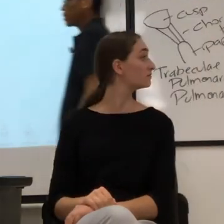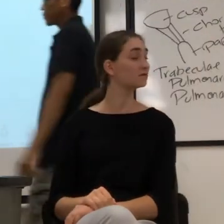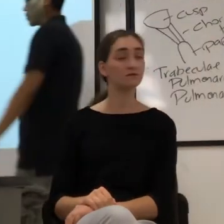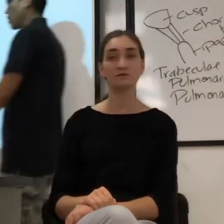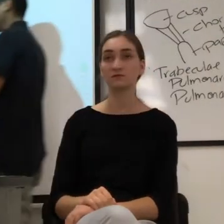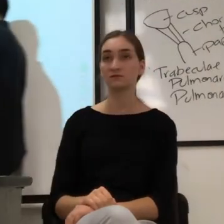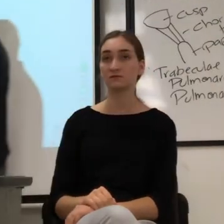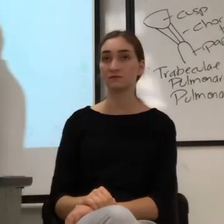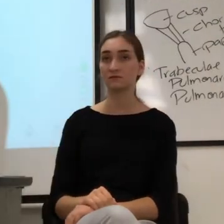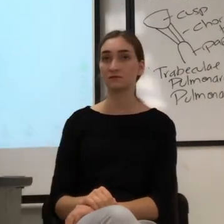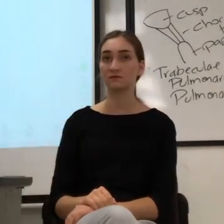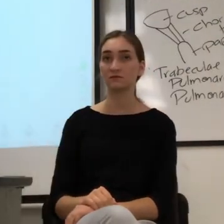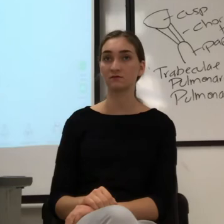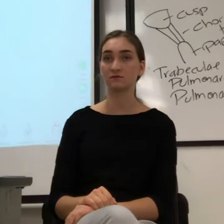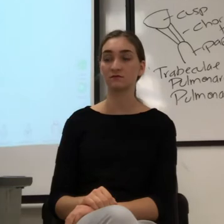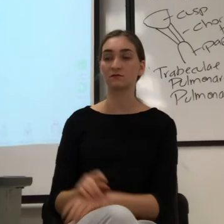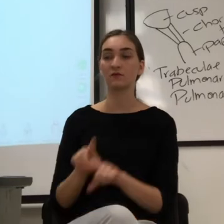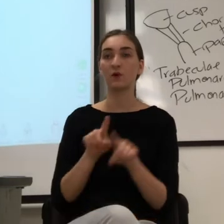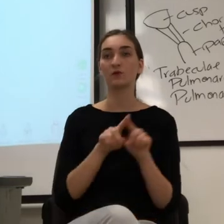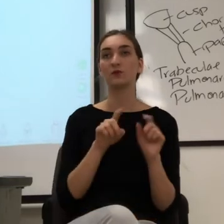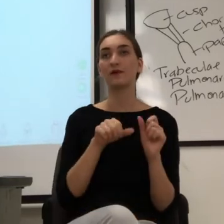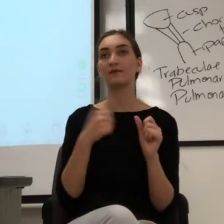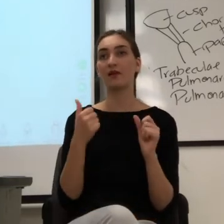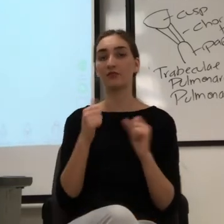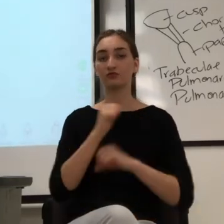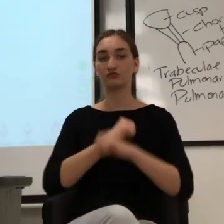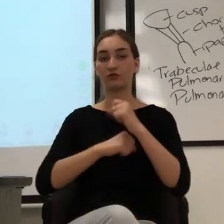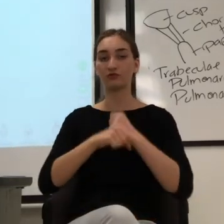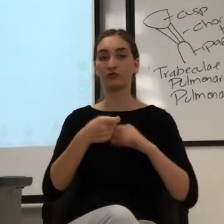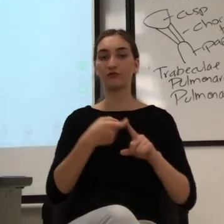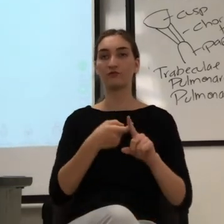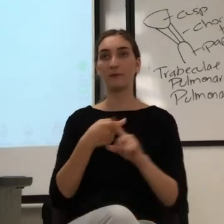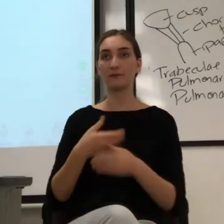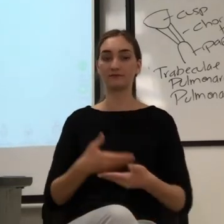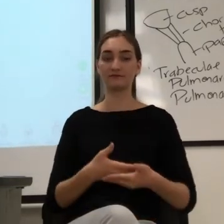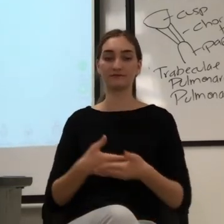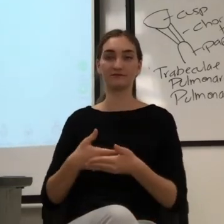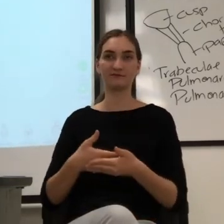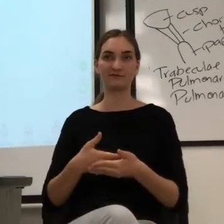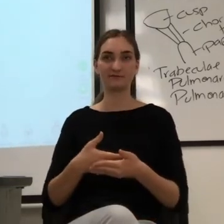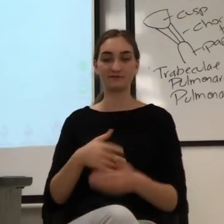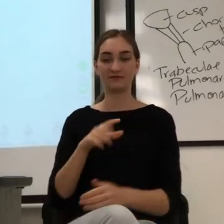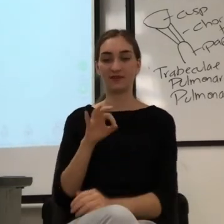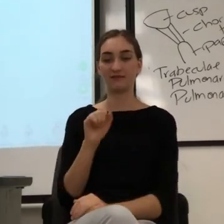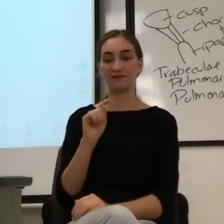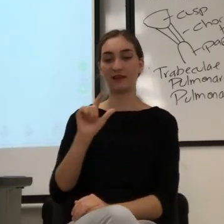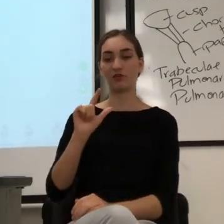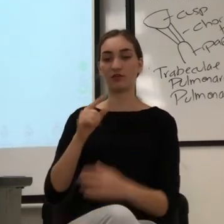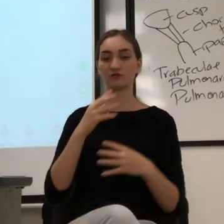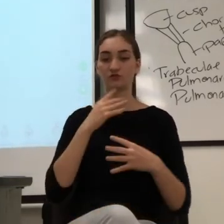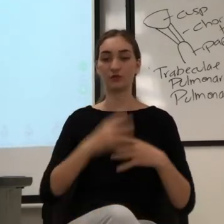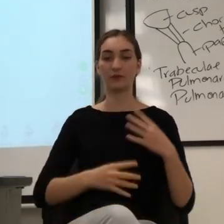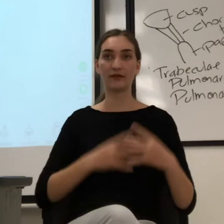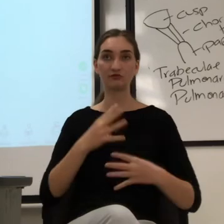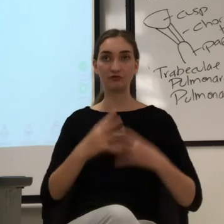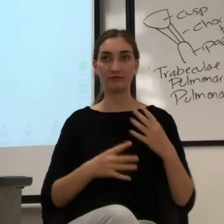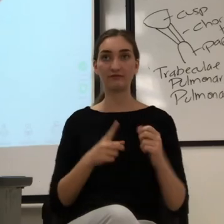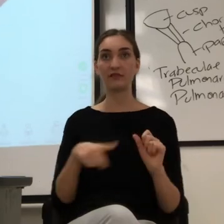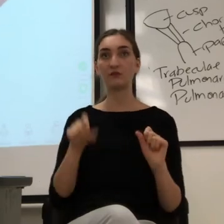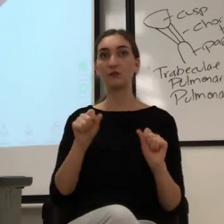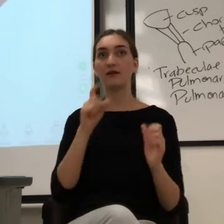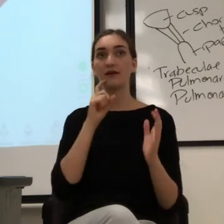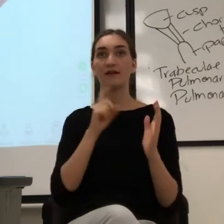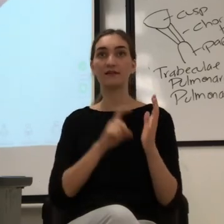There's also another structure from fetal circulation that we have students identify on the sheep heart, as well as our models.